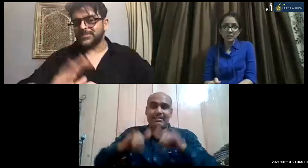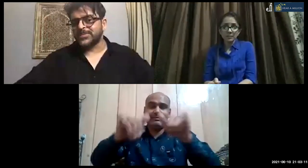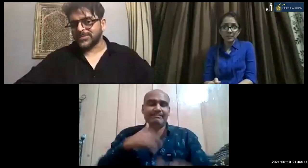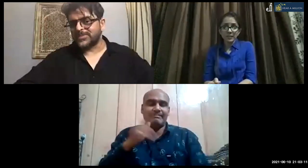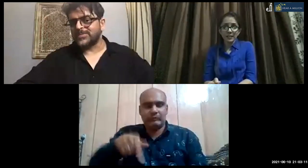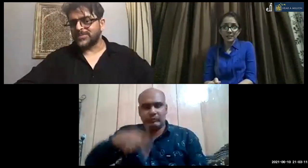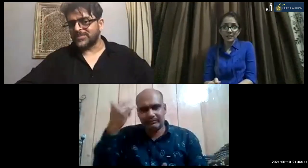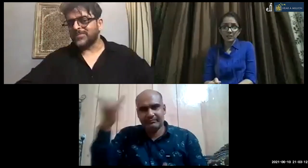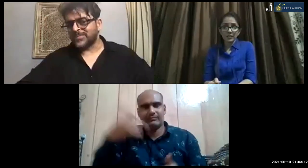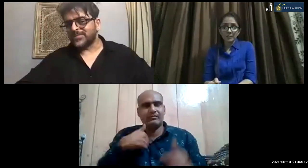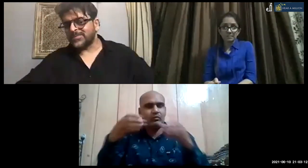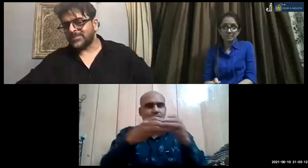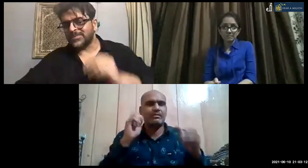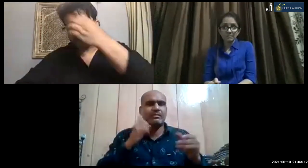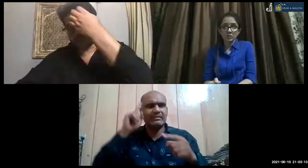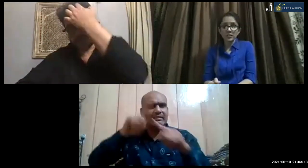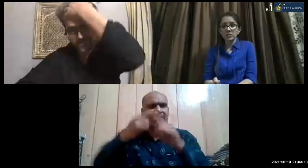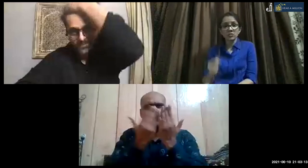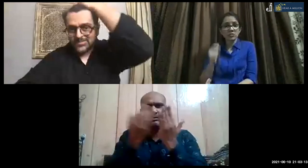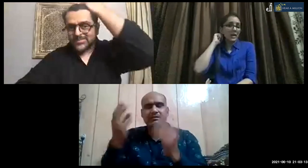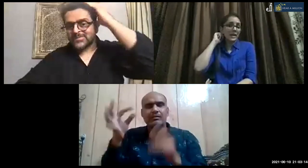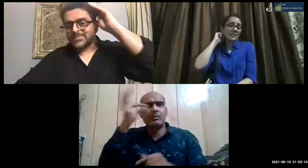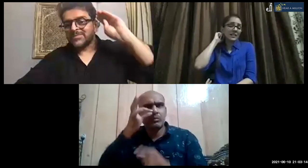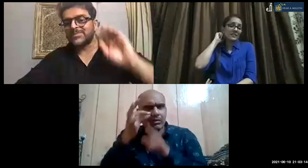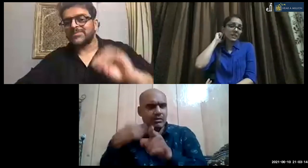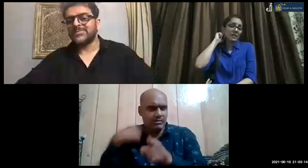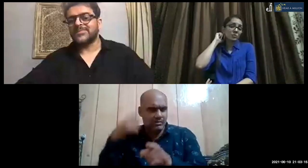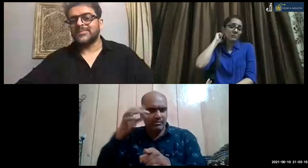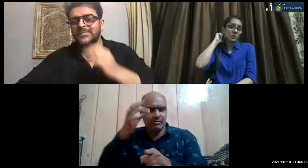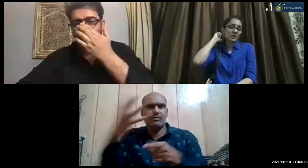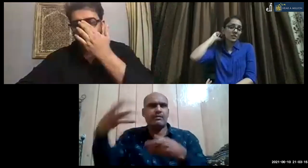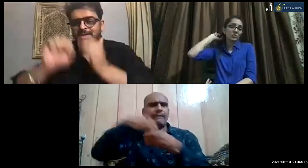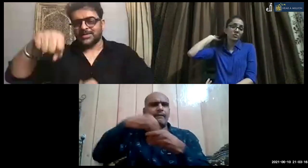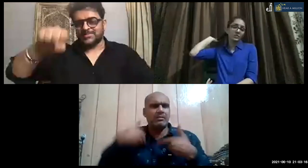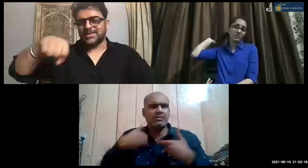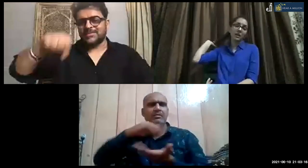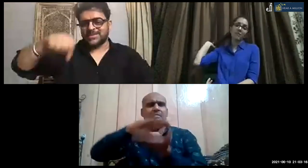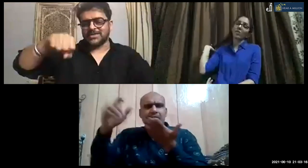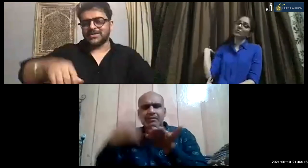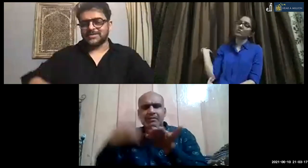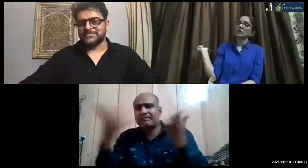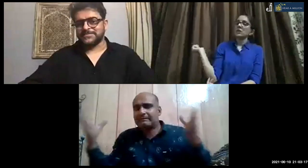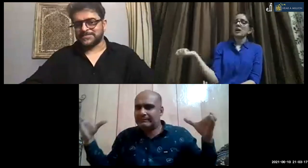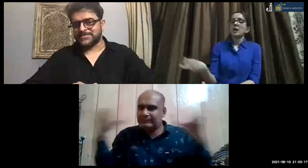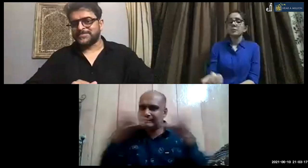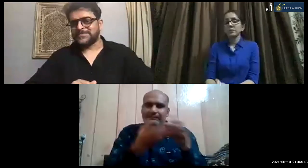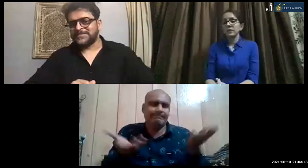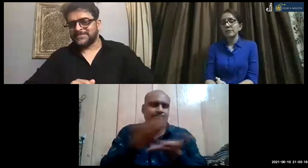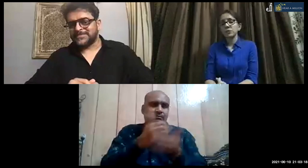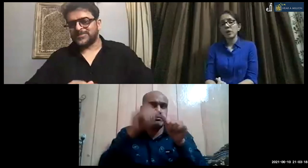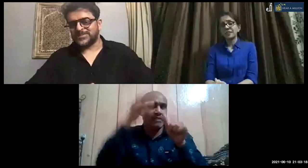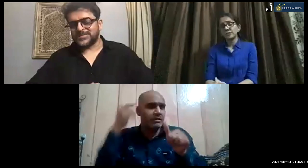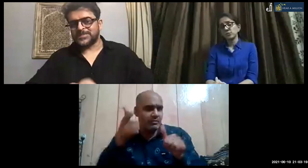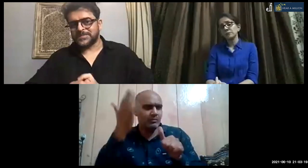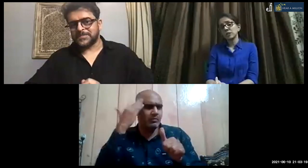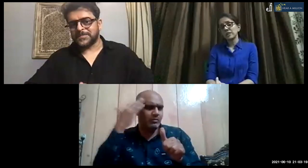double. And yeah, so that's just, you know, I agree that we have to come together. Dr. Surinder Randhawa also, maybe